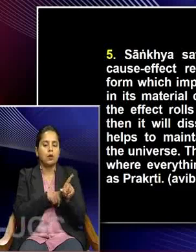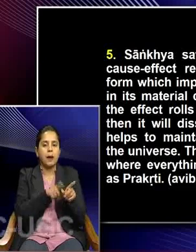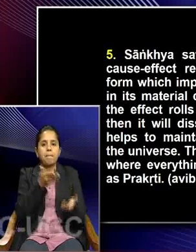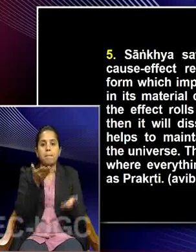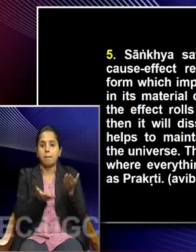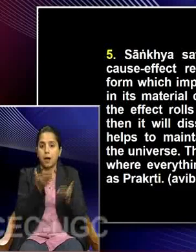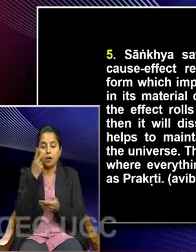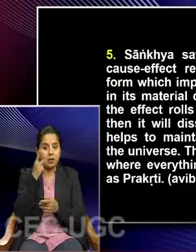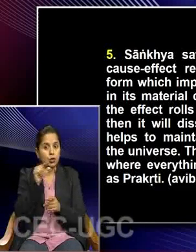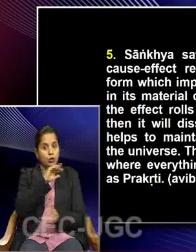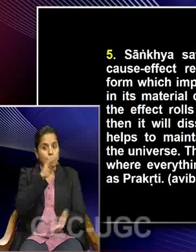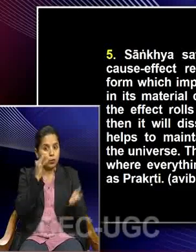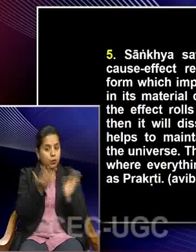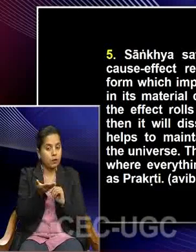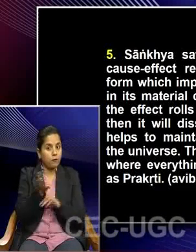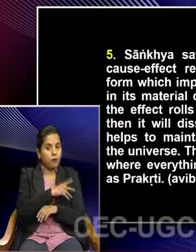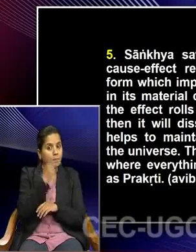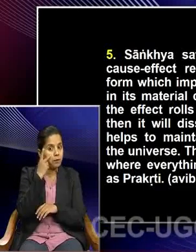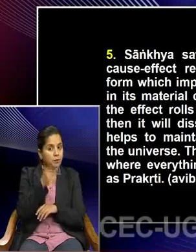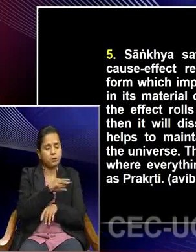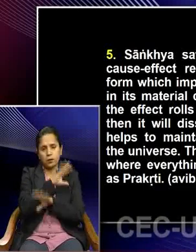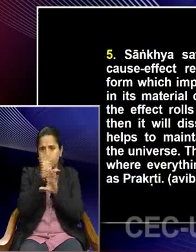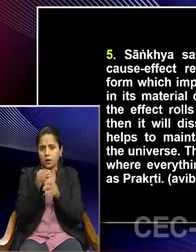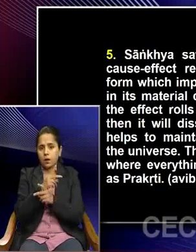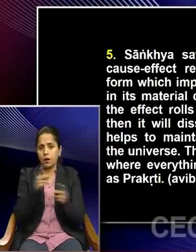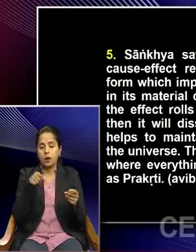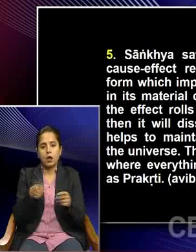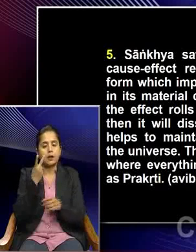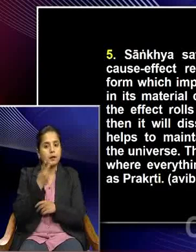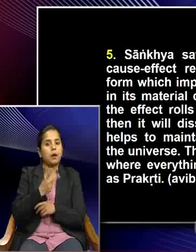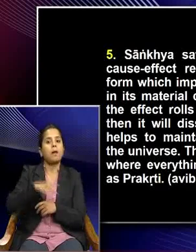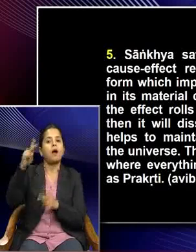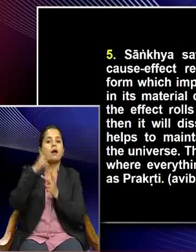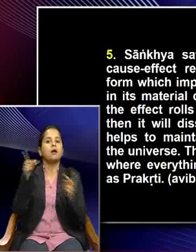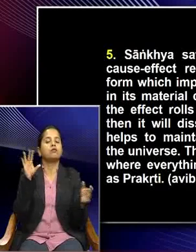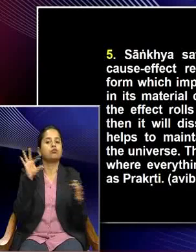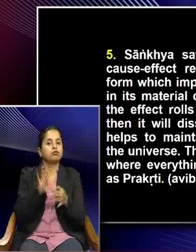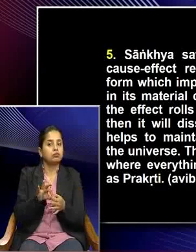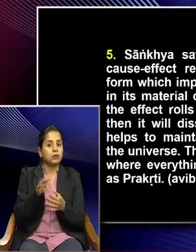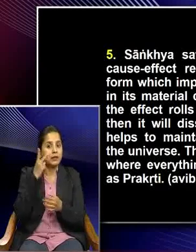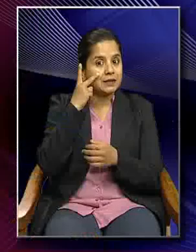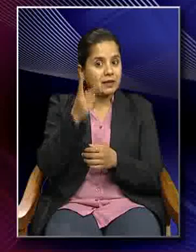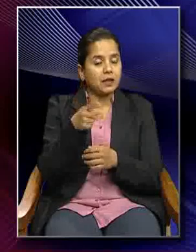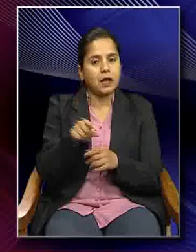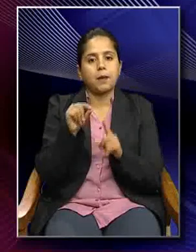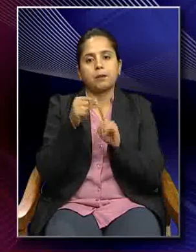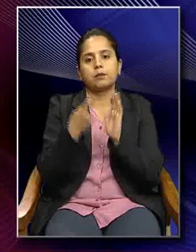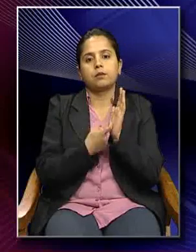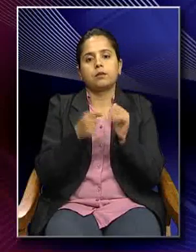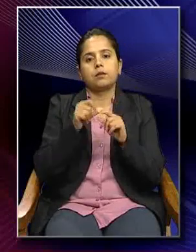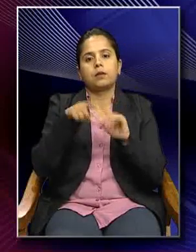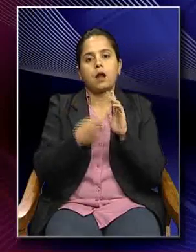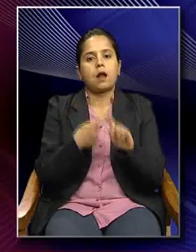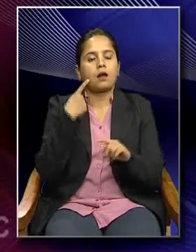balance universe from everything manifold is regarded as Prakriti.